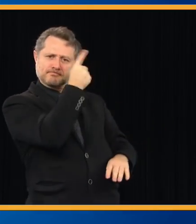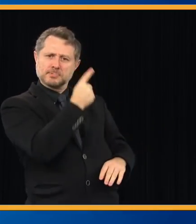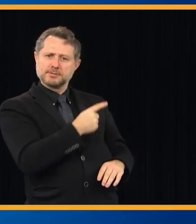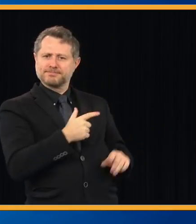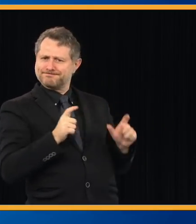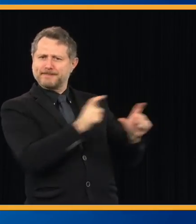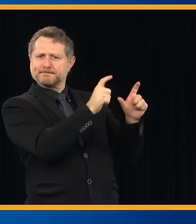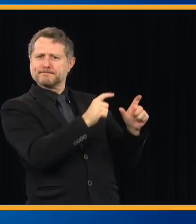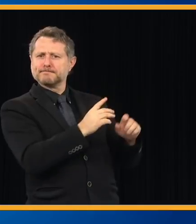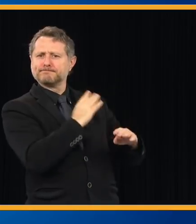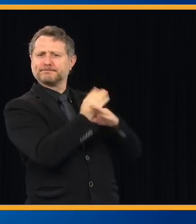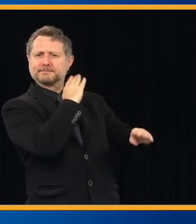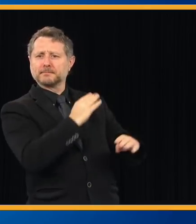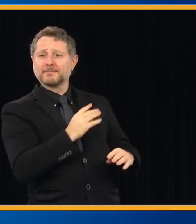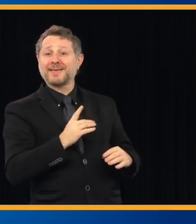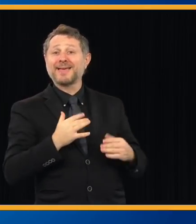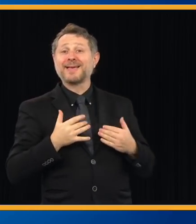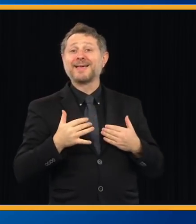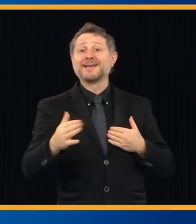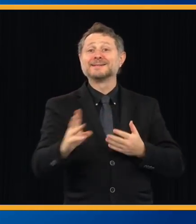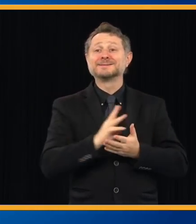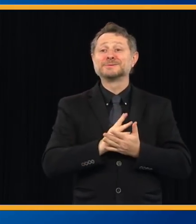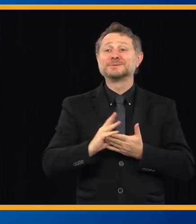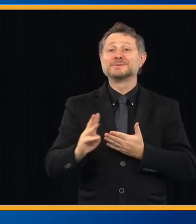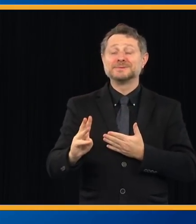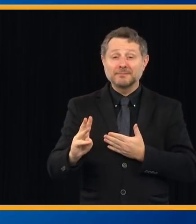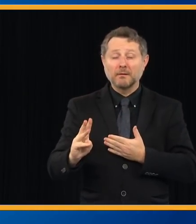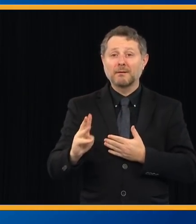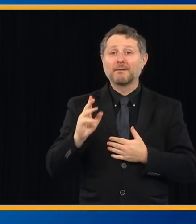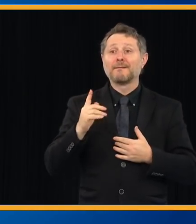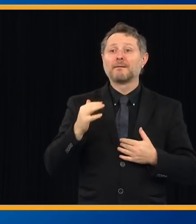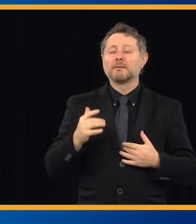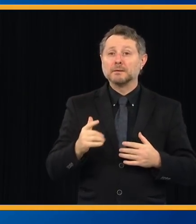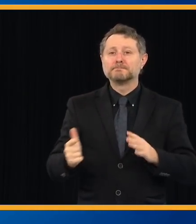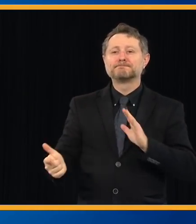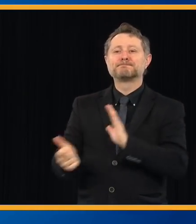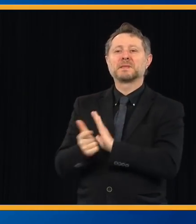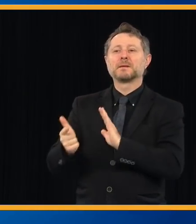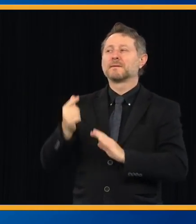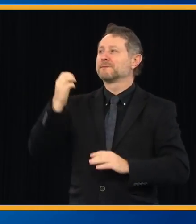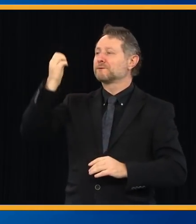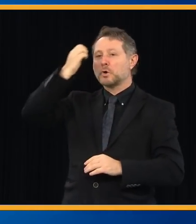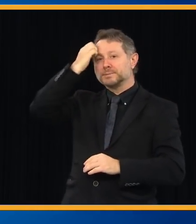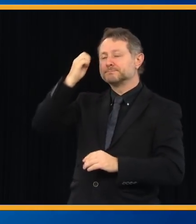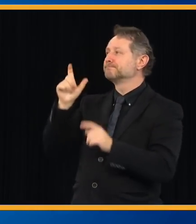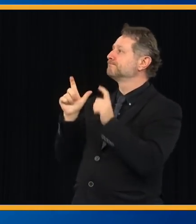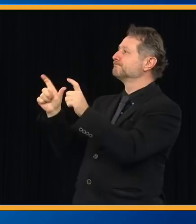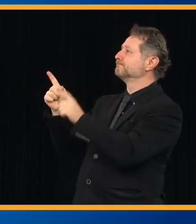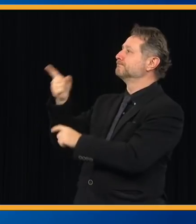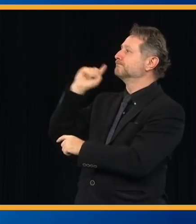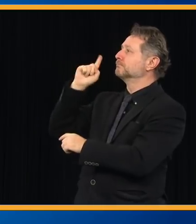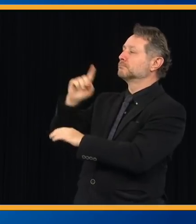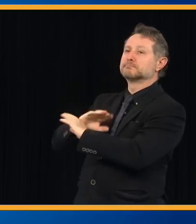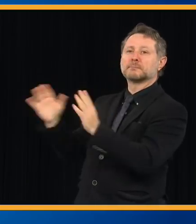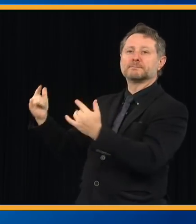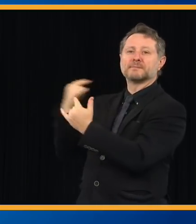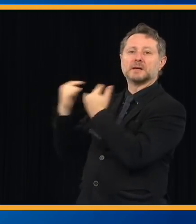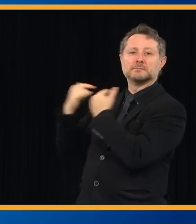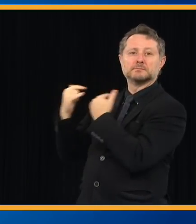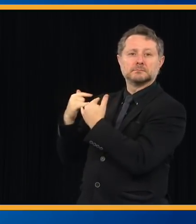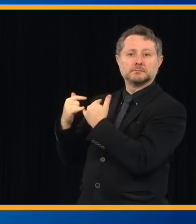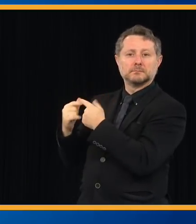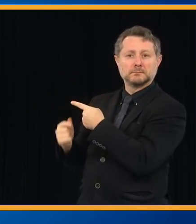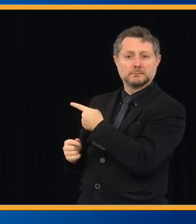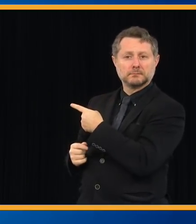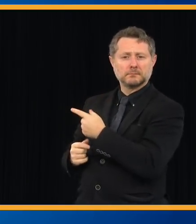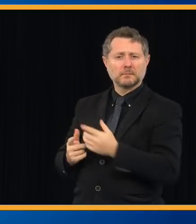weeks later, you have the travel ban from Europe, and then we still have John F. Kennedy